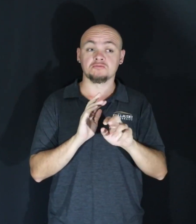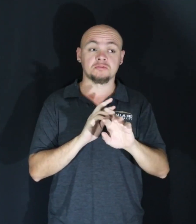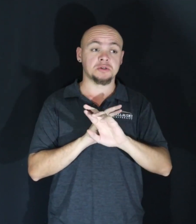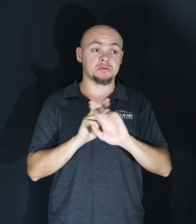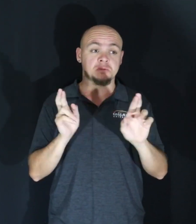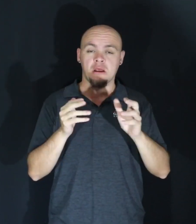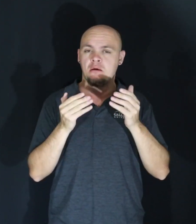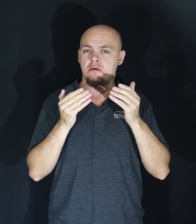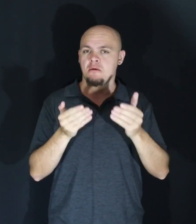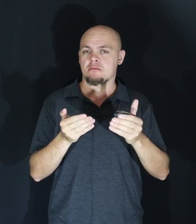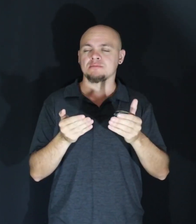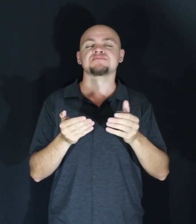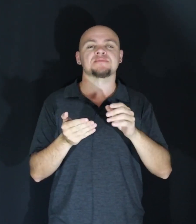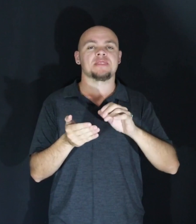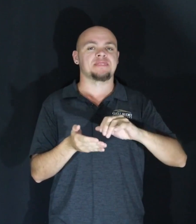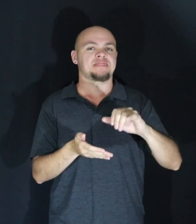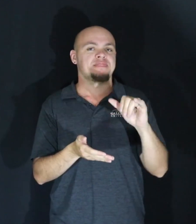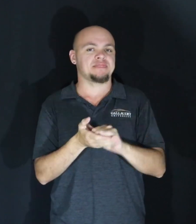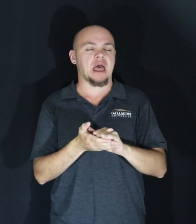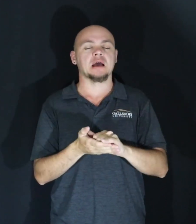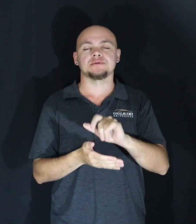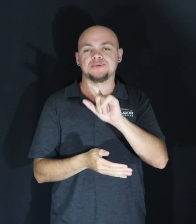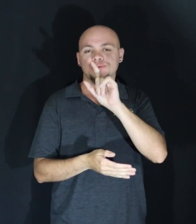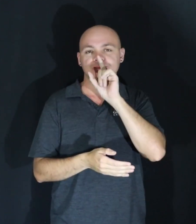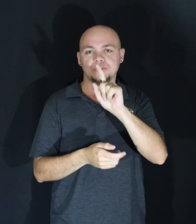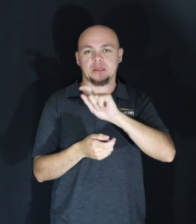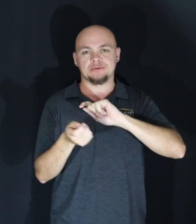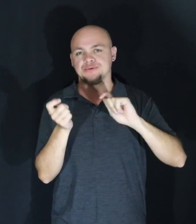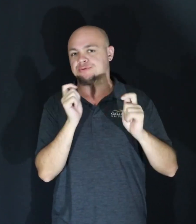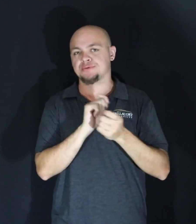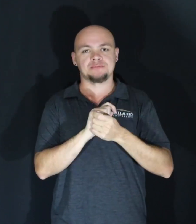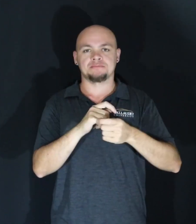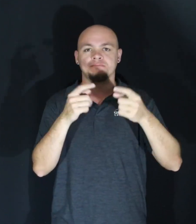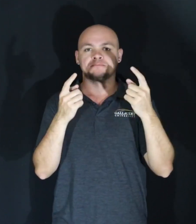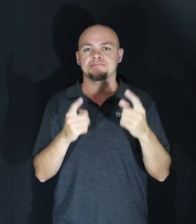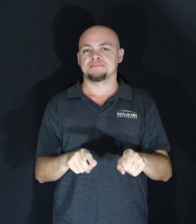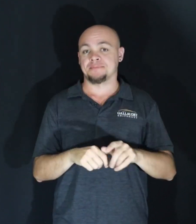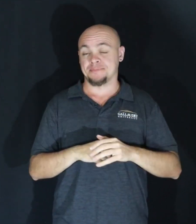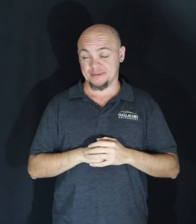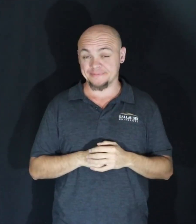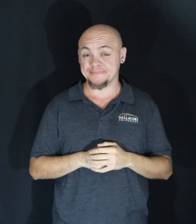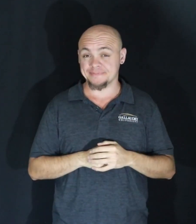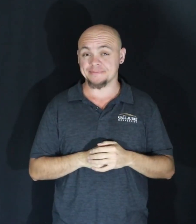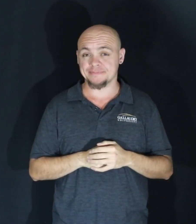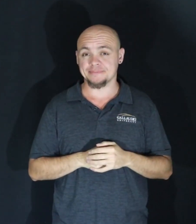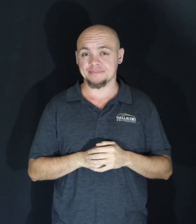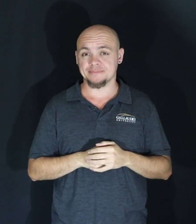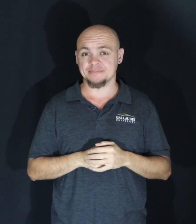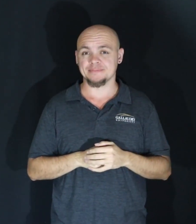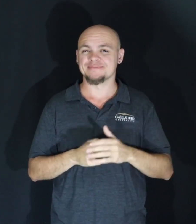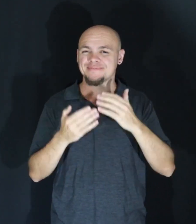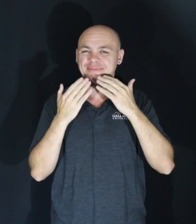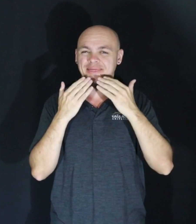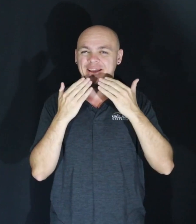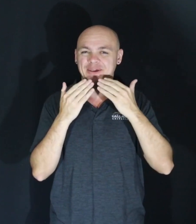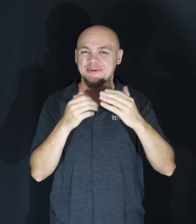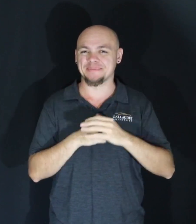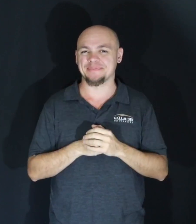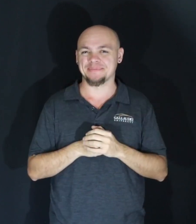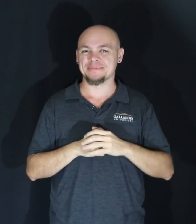that, that is when real transformation begins. Thank you.